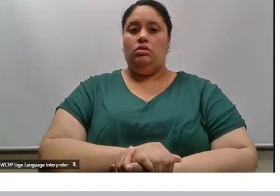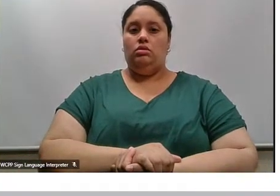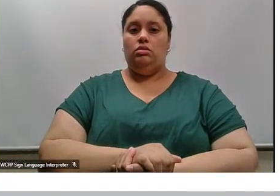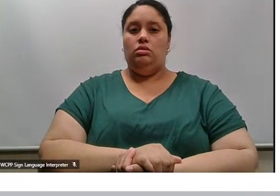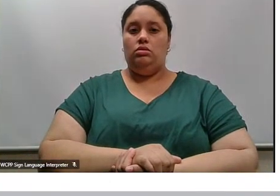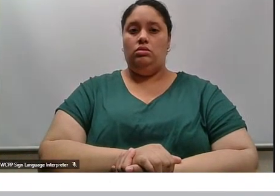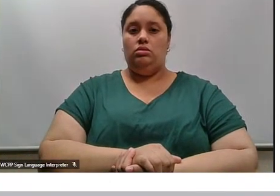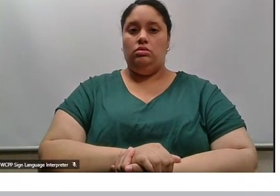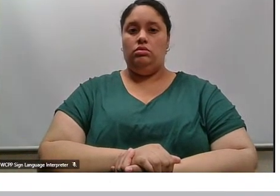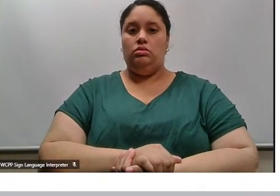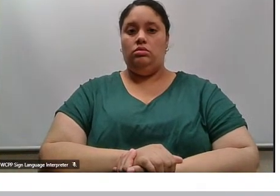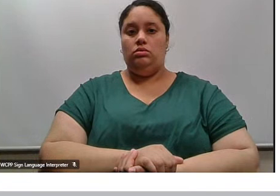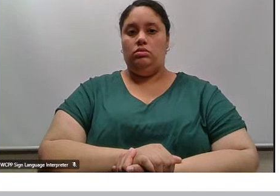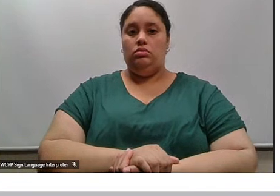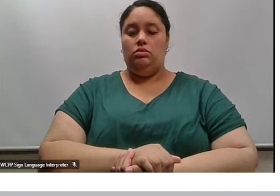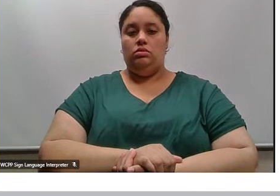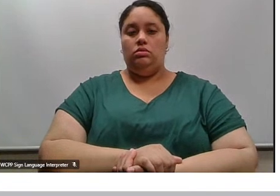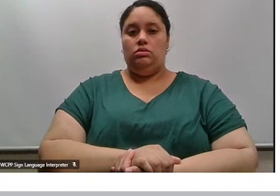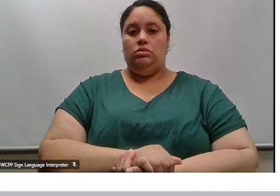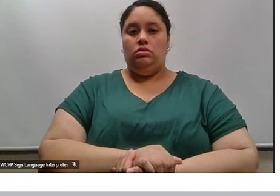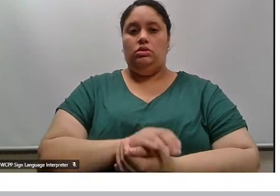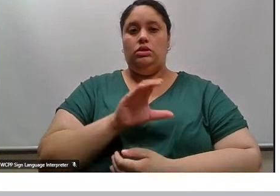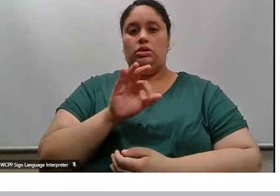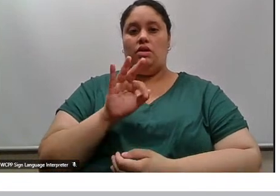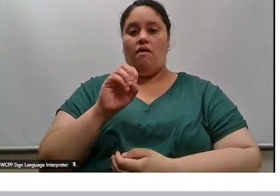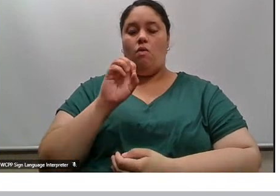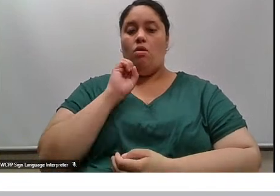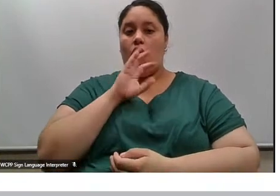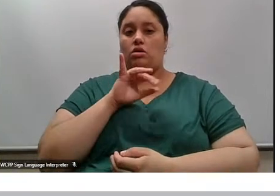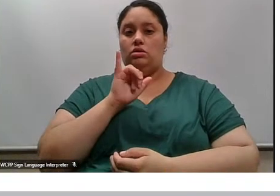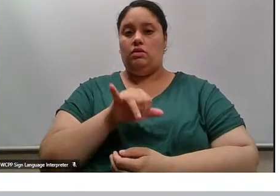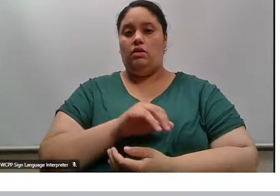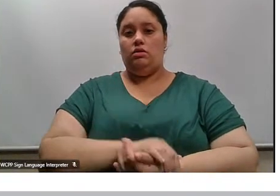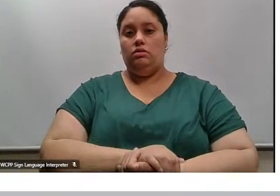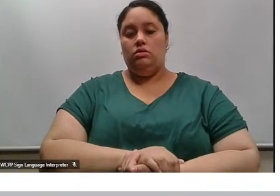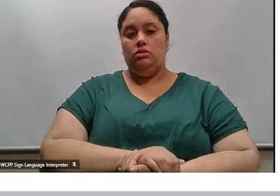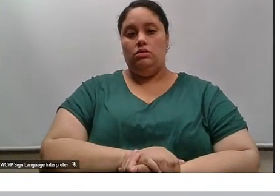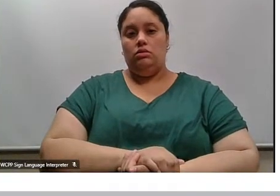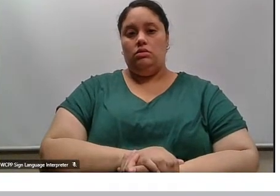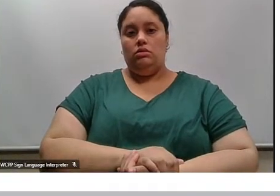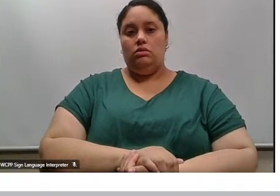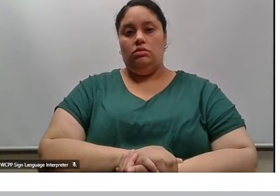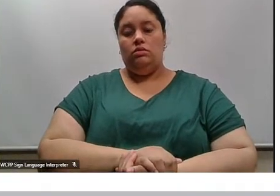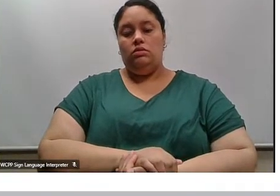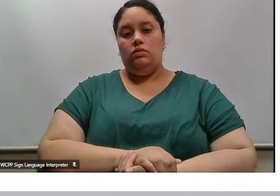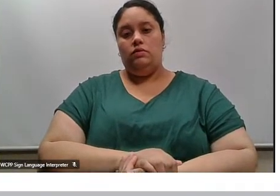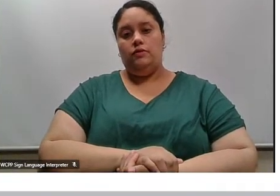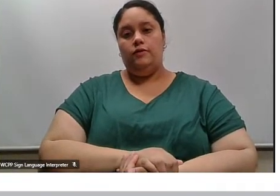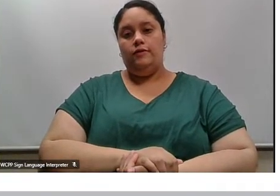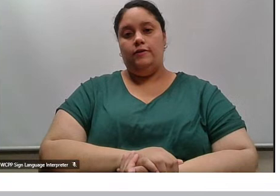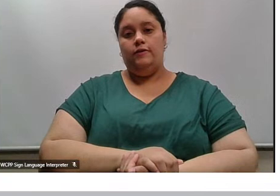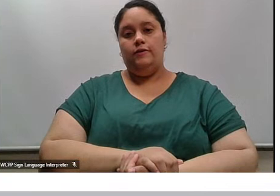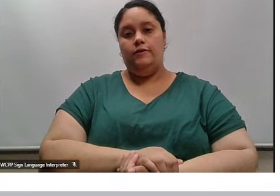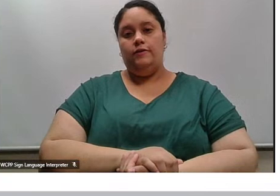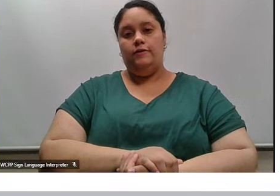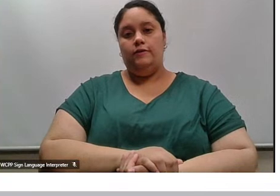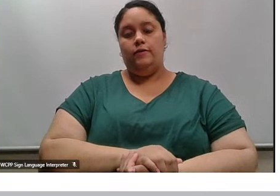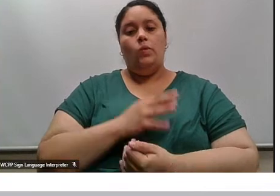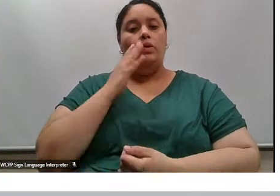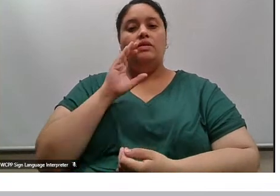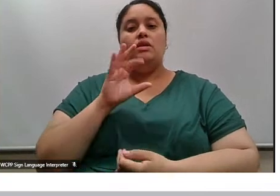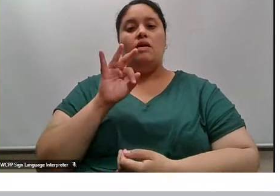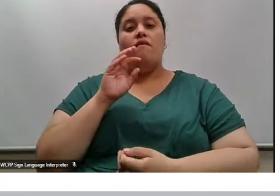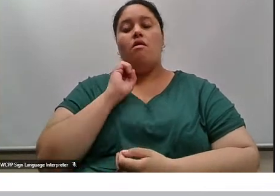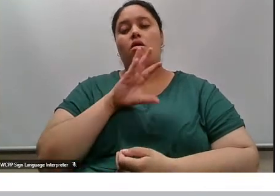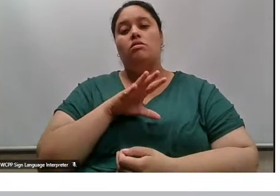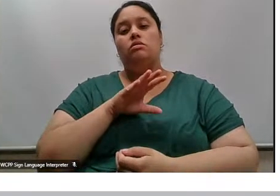I can explain. Okay, CFO will answer just in terms of... When the CFO answered, just as a follow-up question,